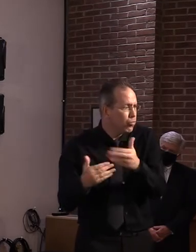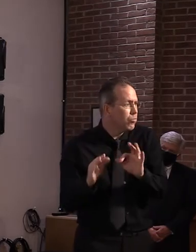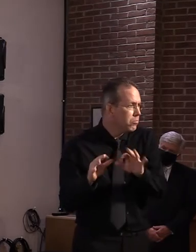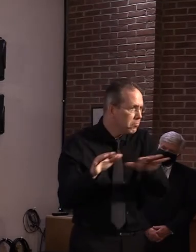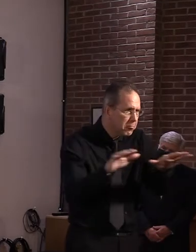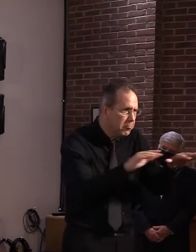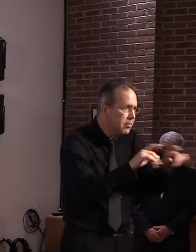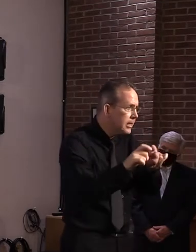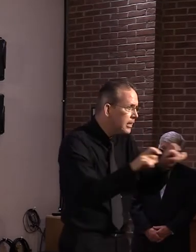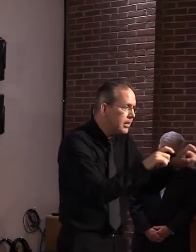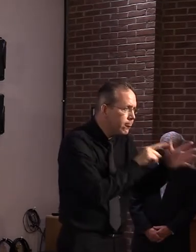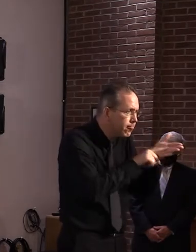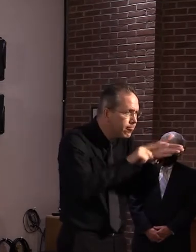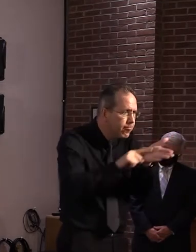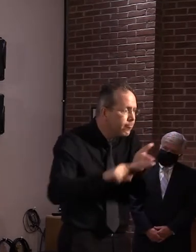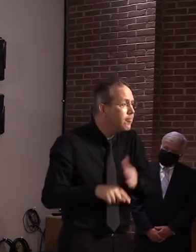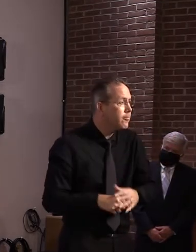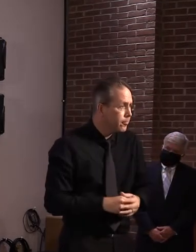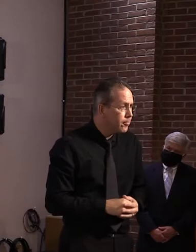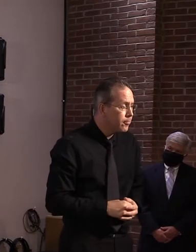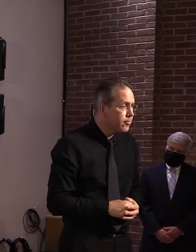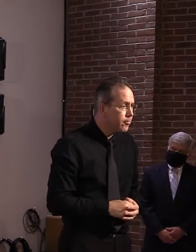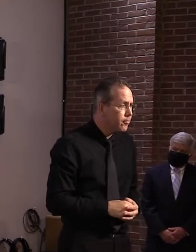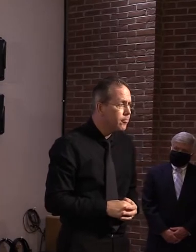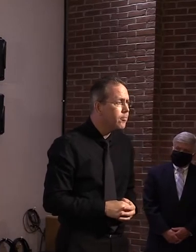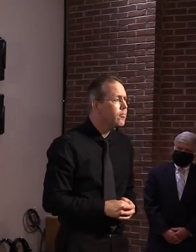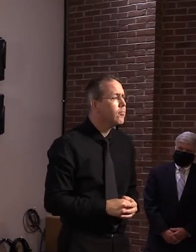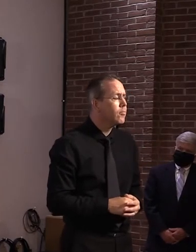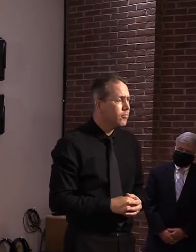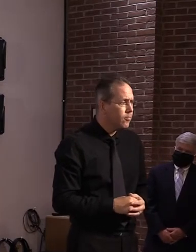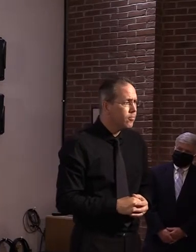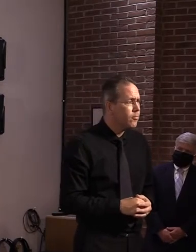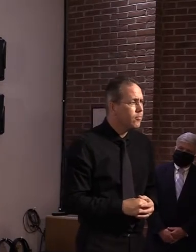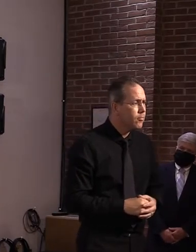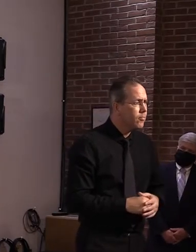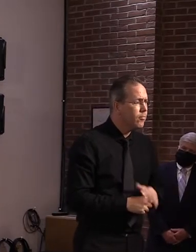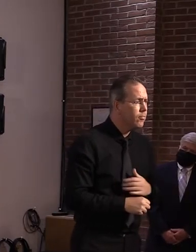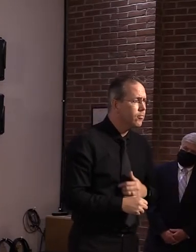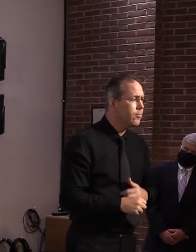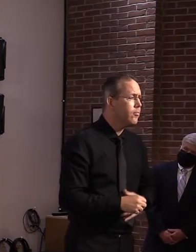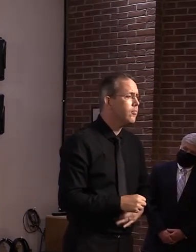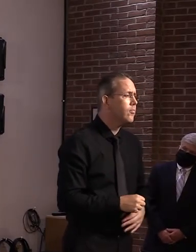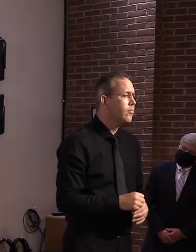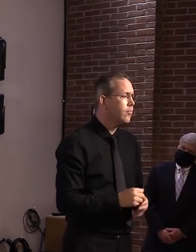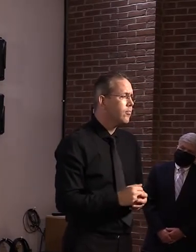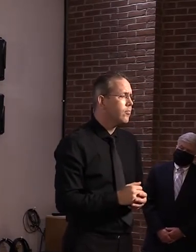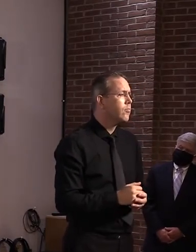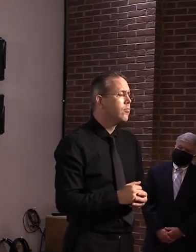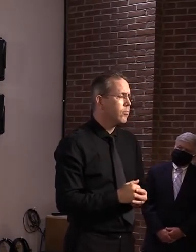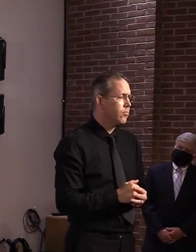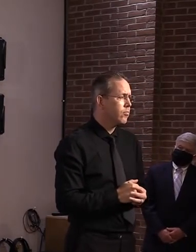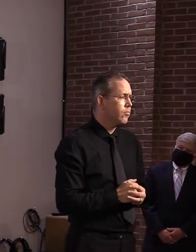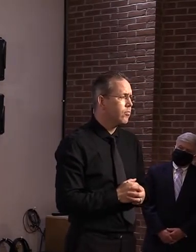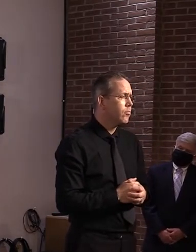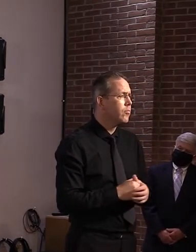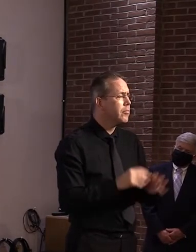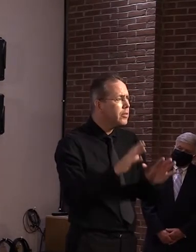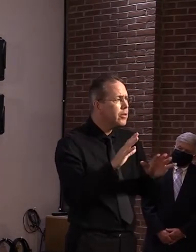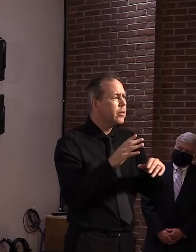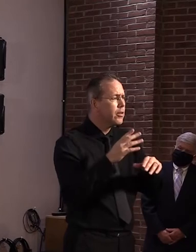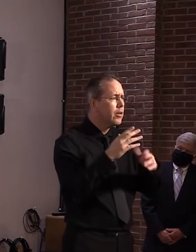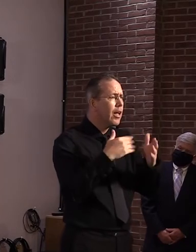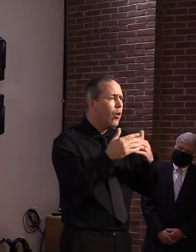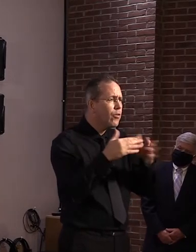Not across the board, and it's not a recommendation we've made across the board, but some colleges have already elected to